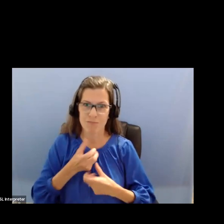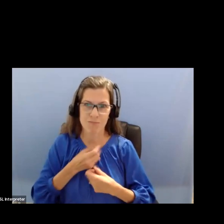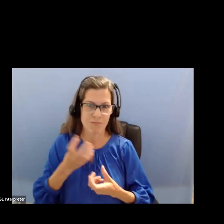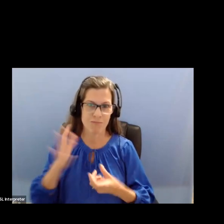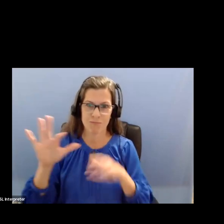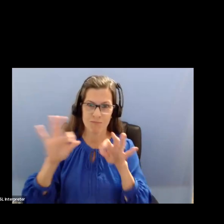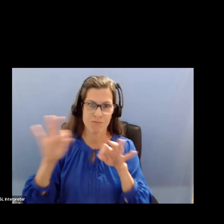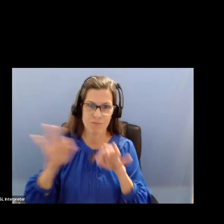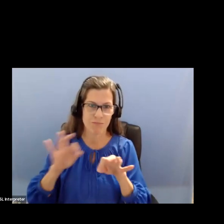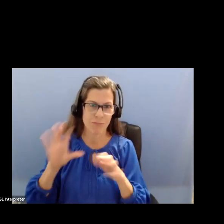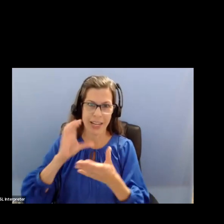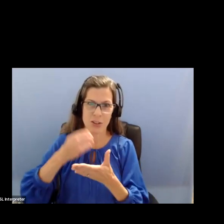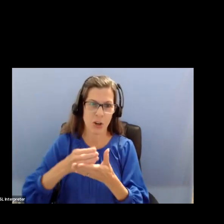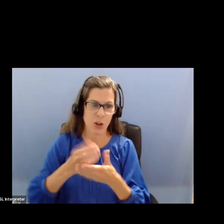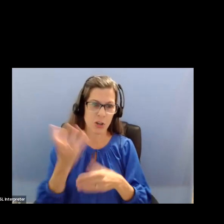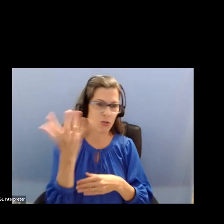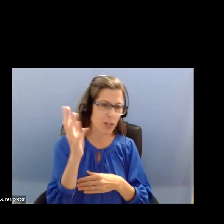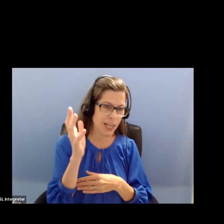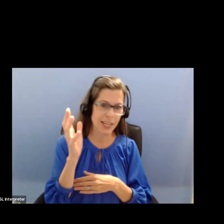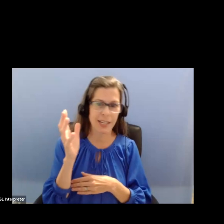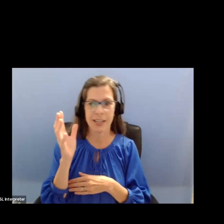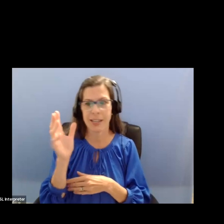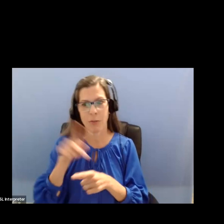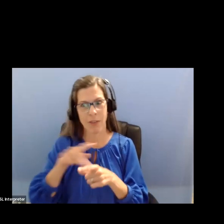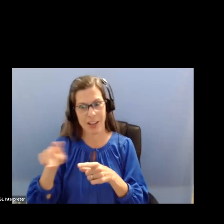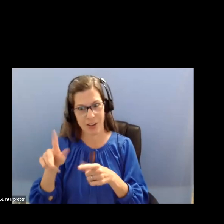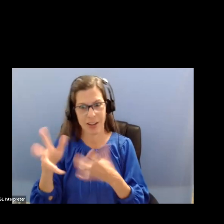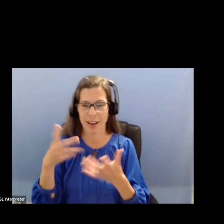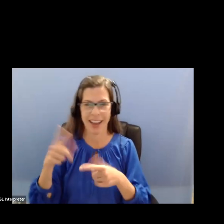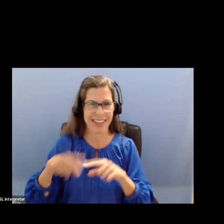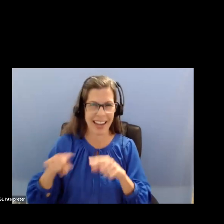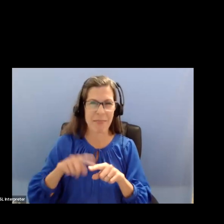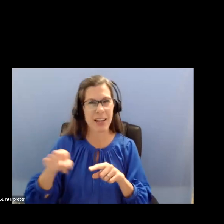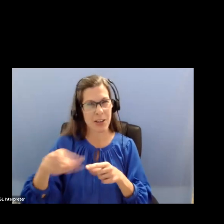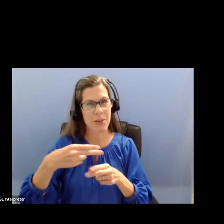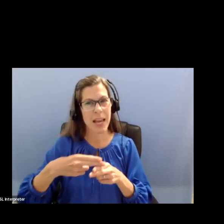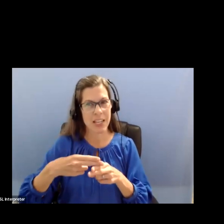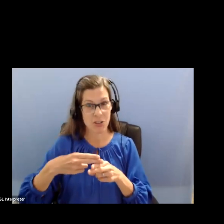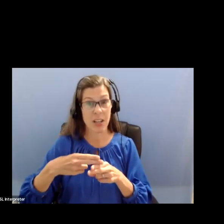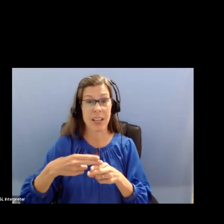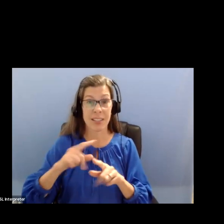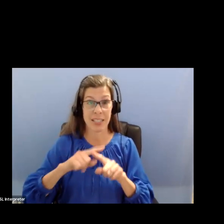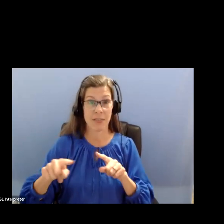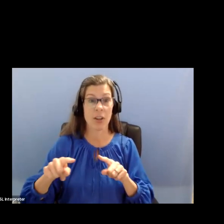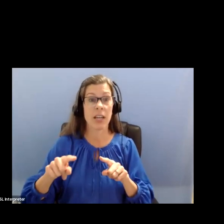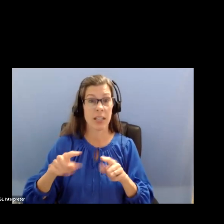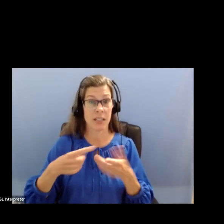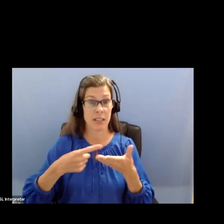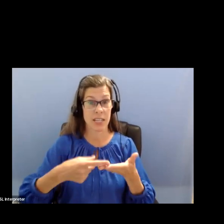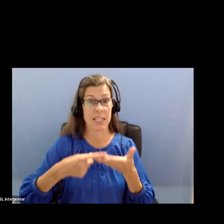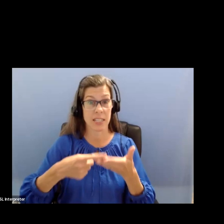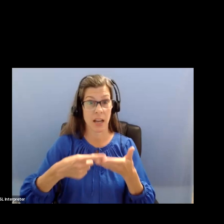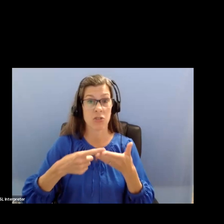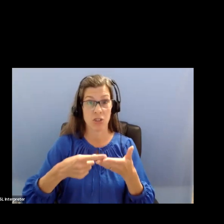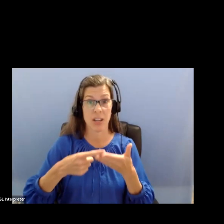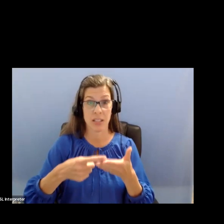how in some of our discussions, some of the conversations we've had have impacted other CRIS